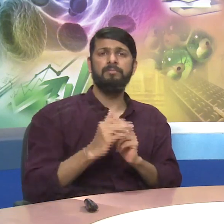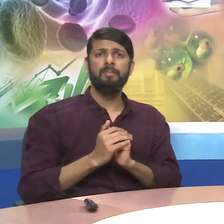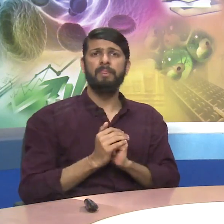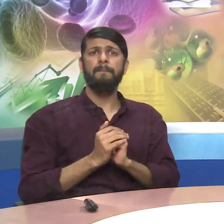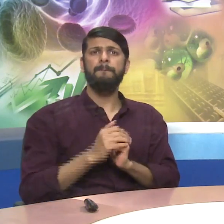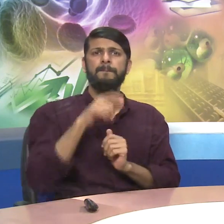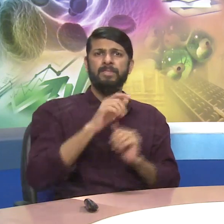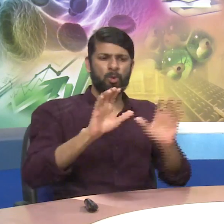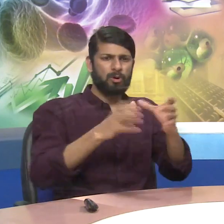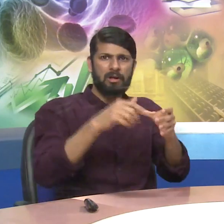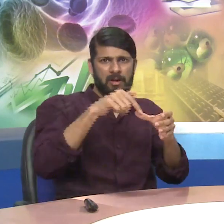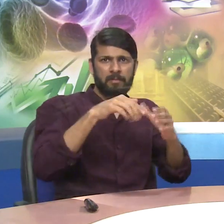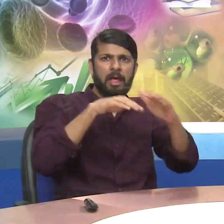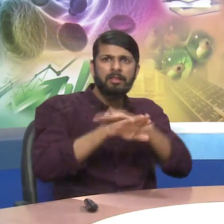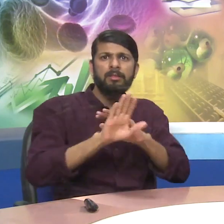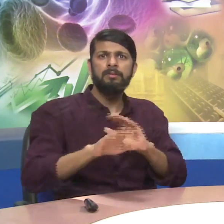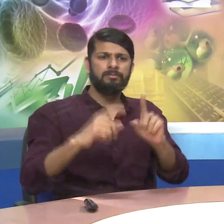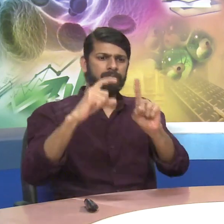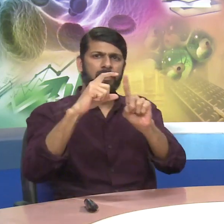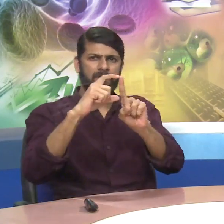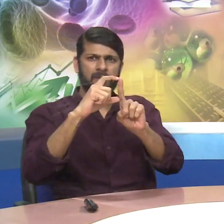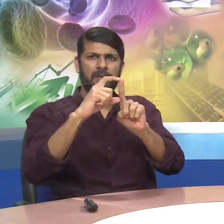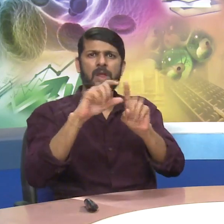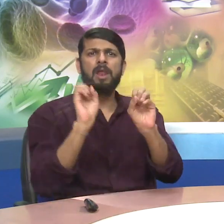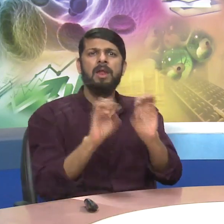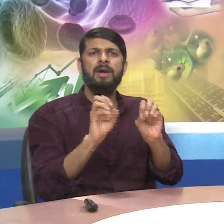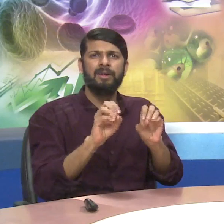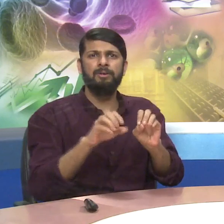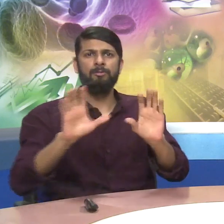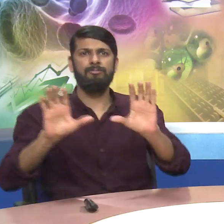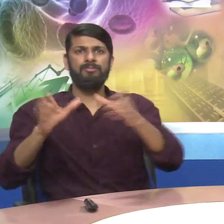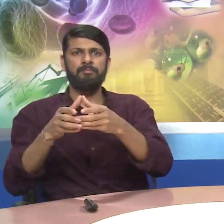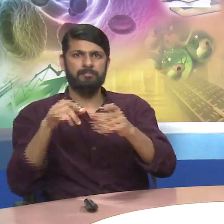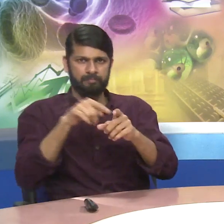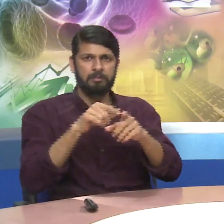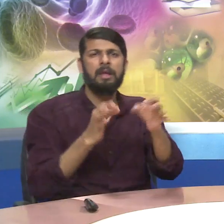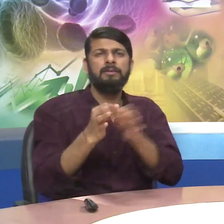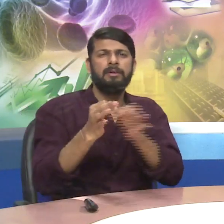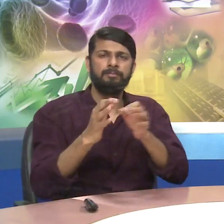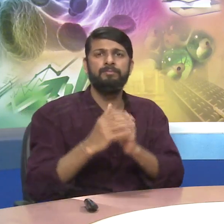The most important committee was the drafting committee.